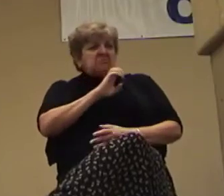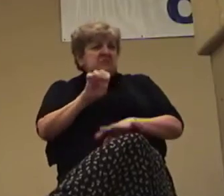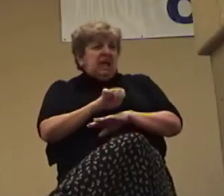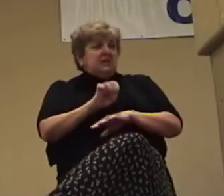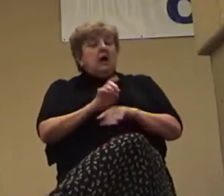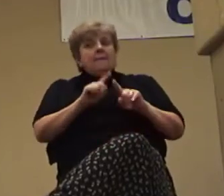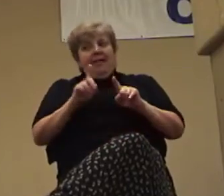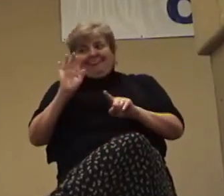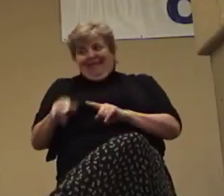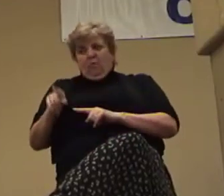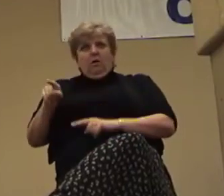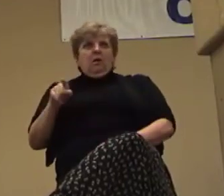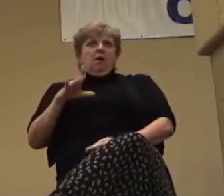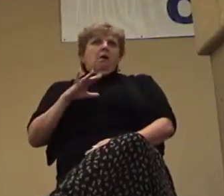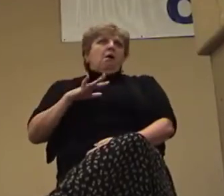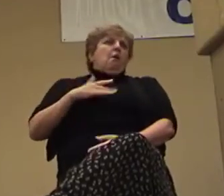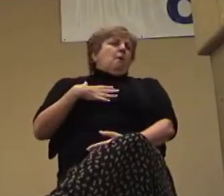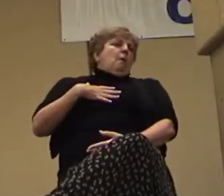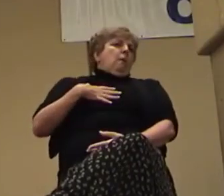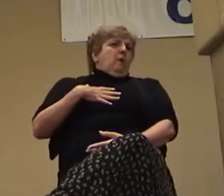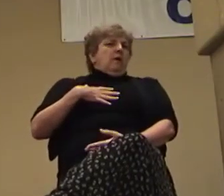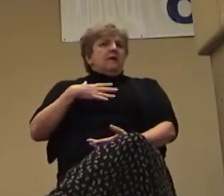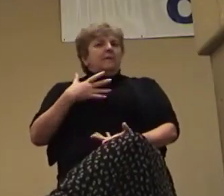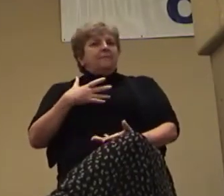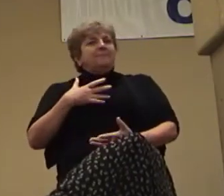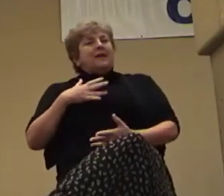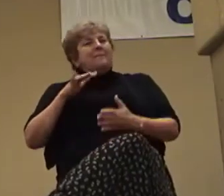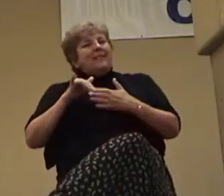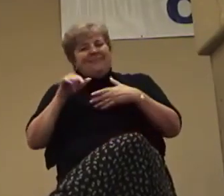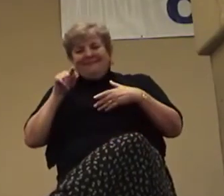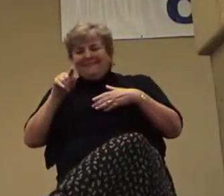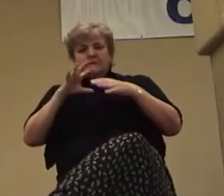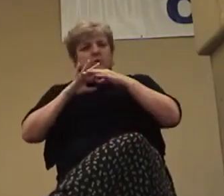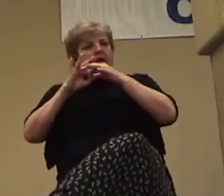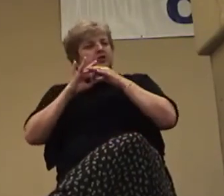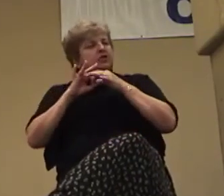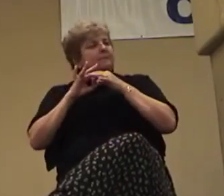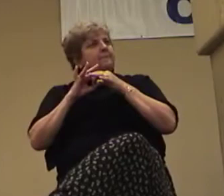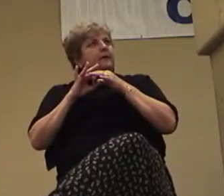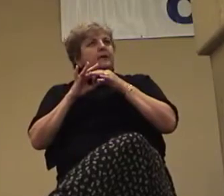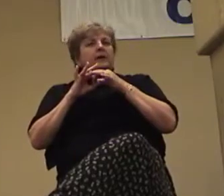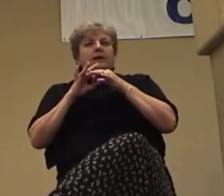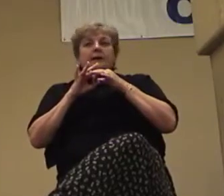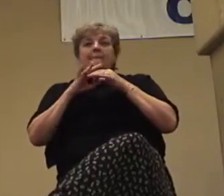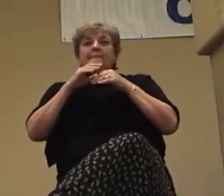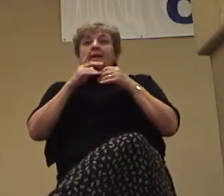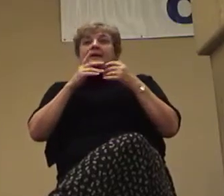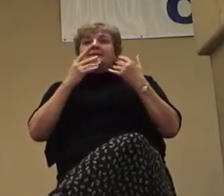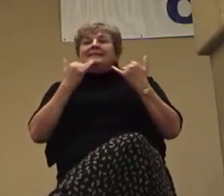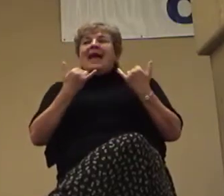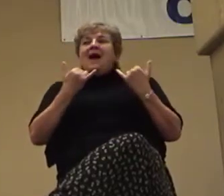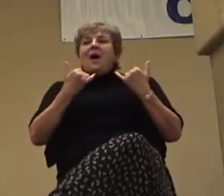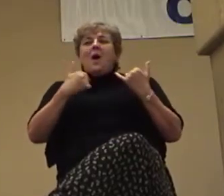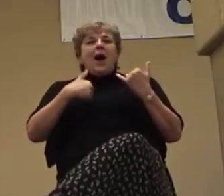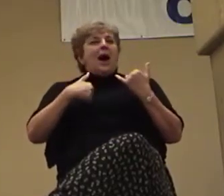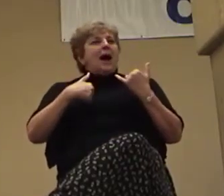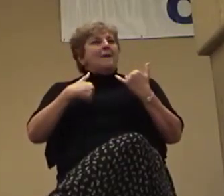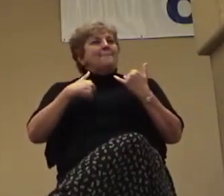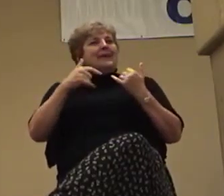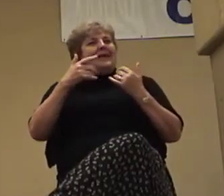what happened when this was over, you know, this relationship, because now I'm in Alcoholics Anonymous, I'm in the center of Alcoholics Anonymous, I